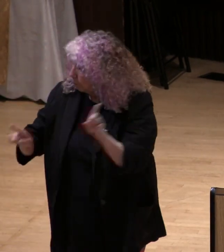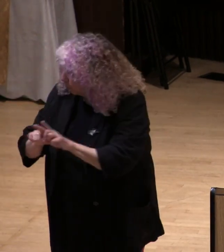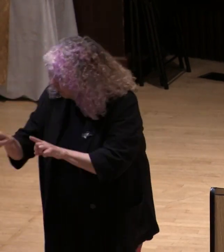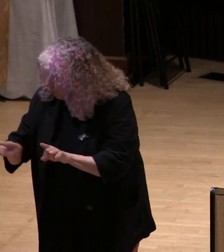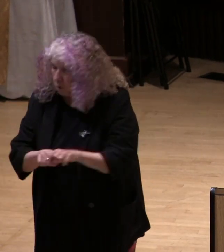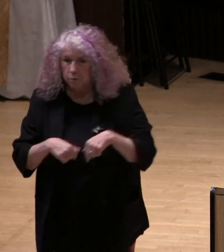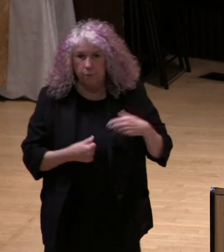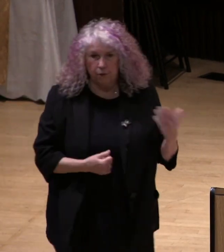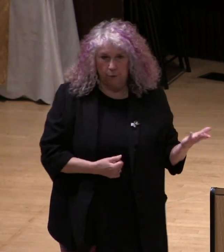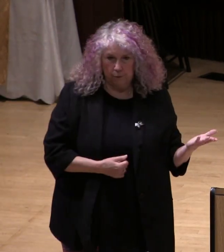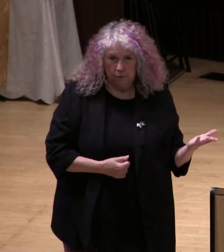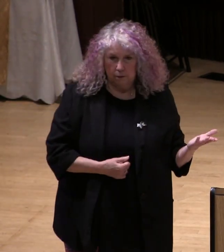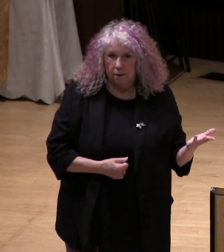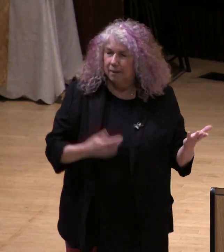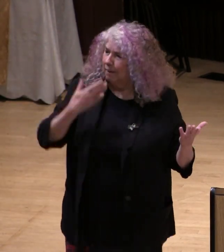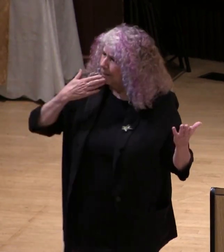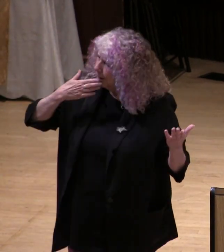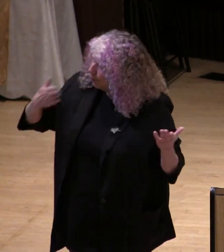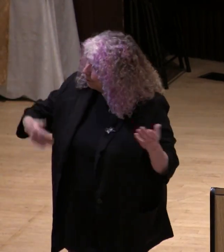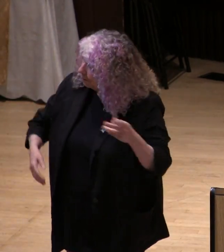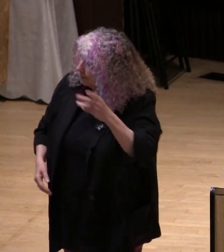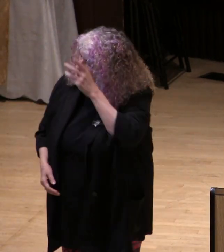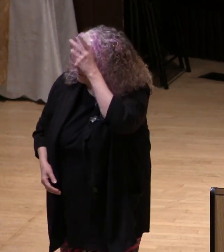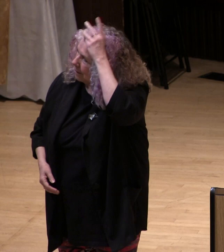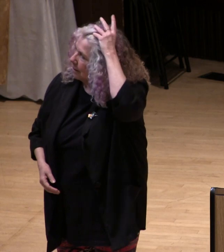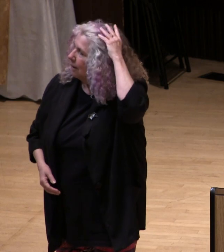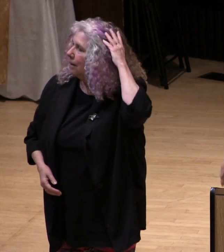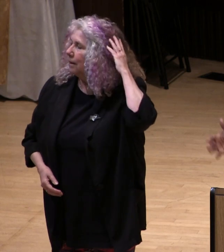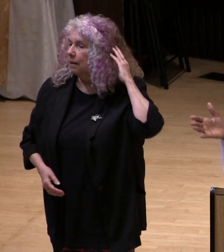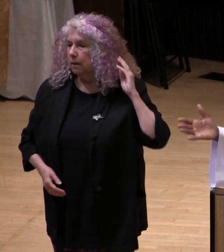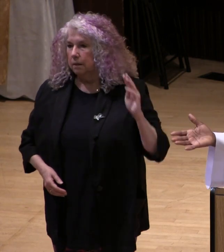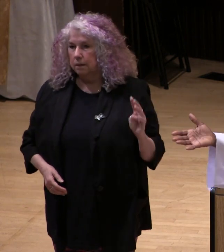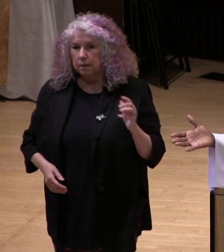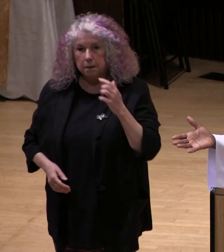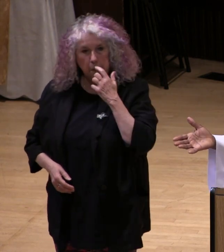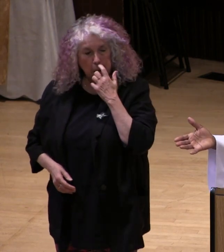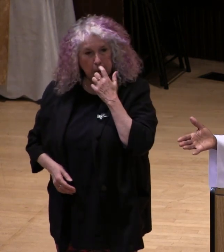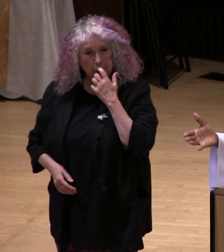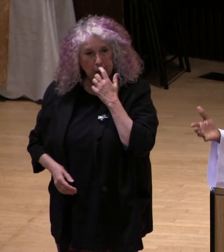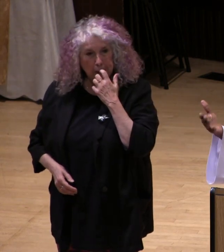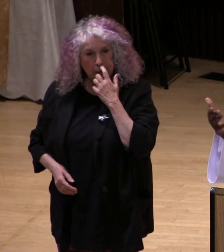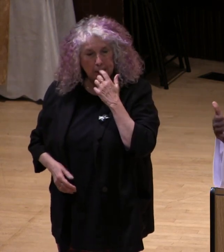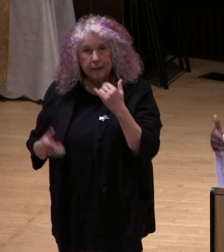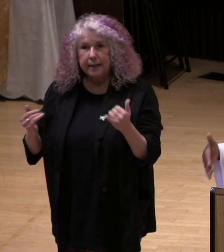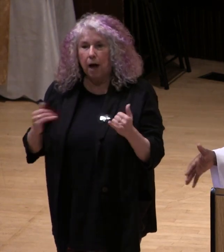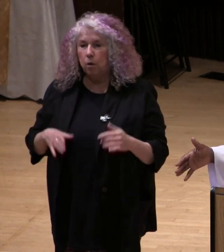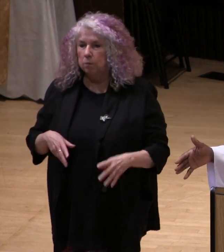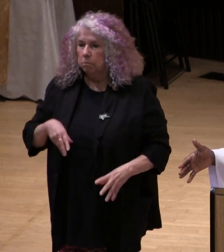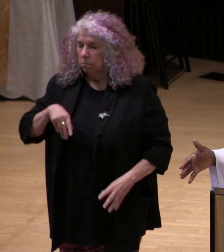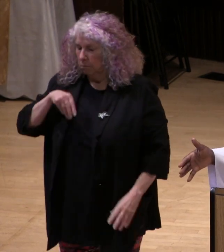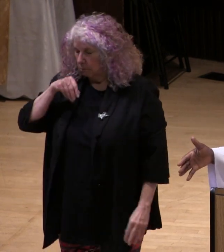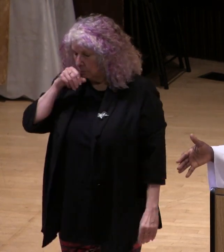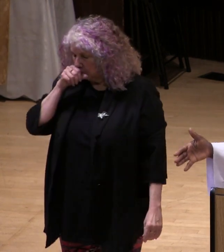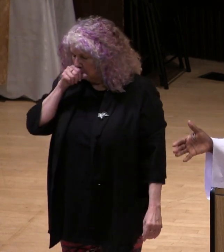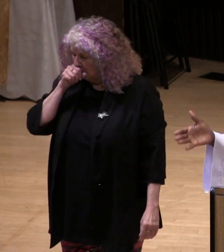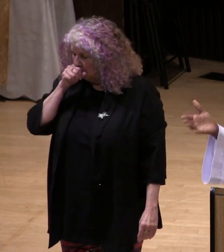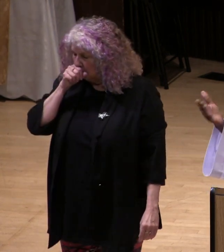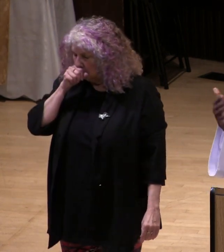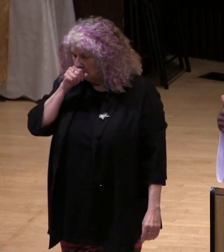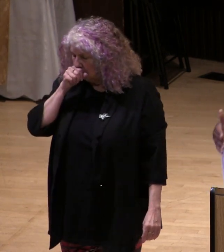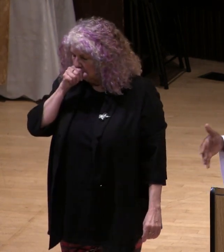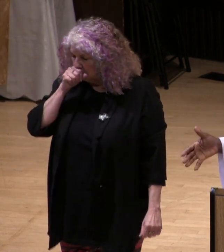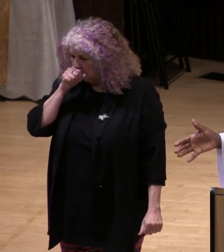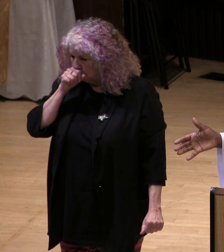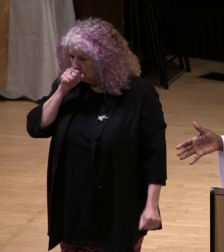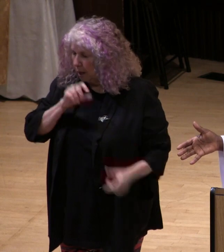you. Thank you. So I just invite you to take a deep breath.